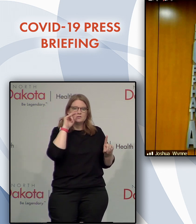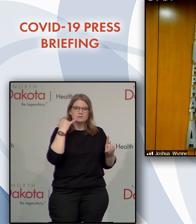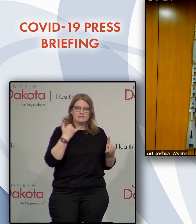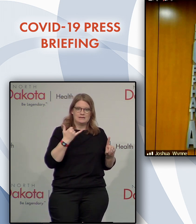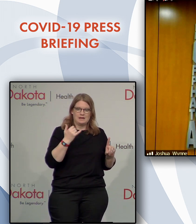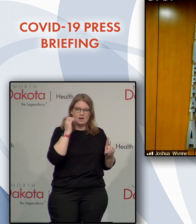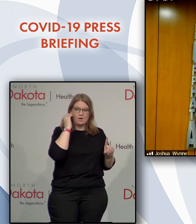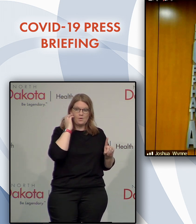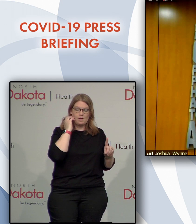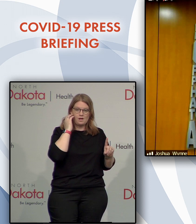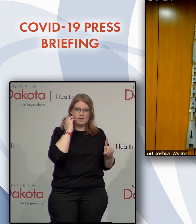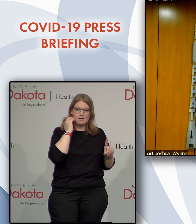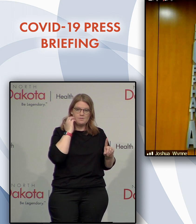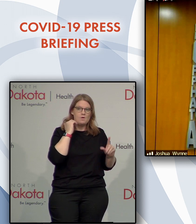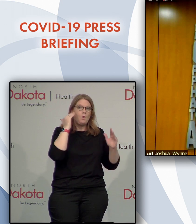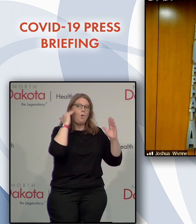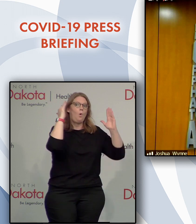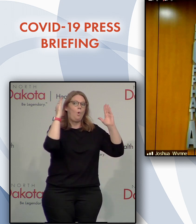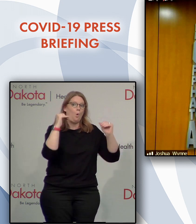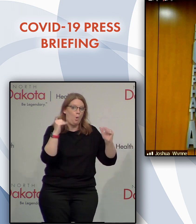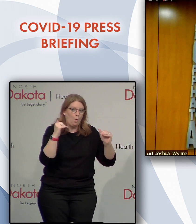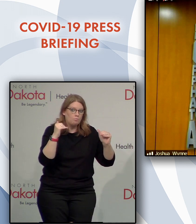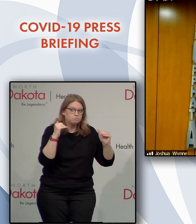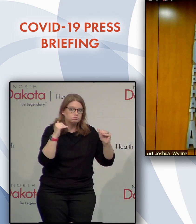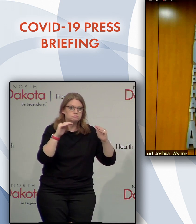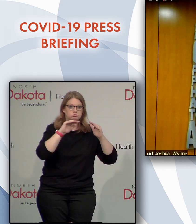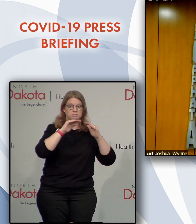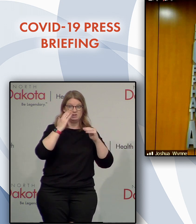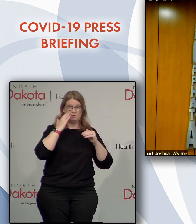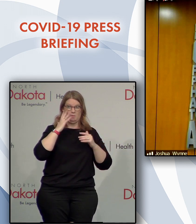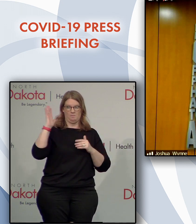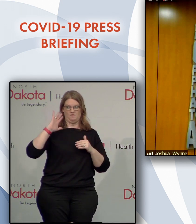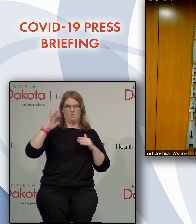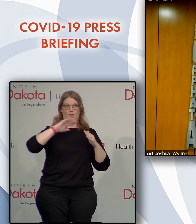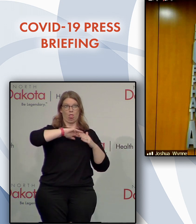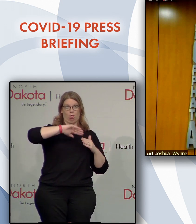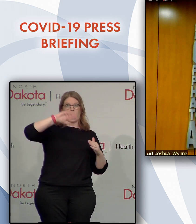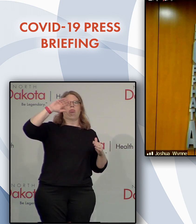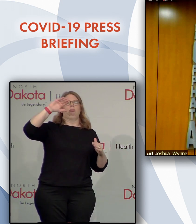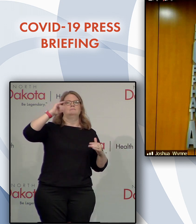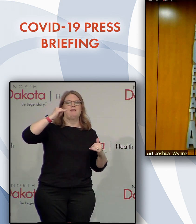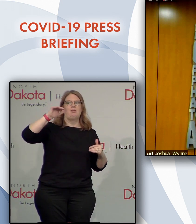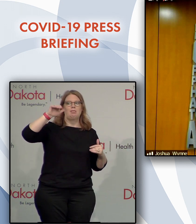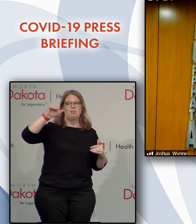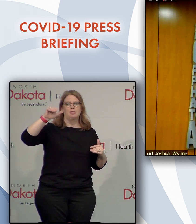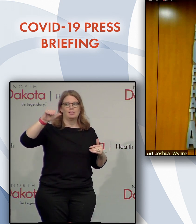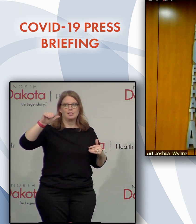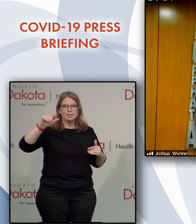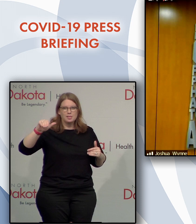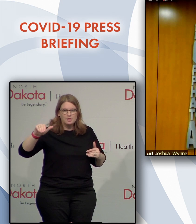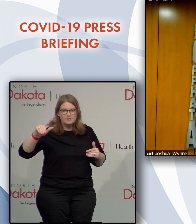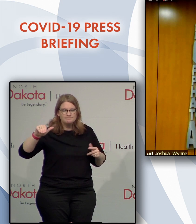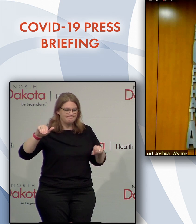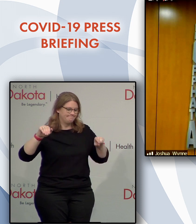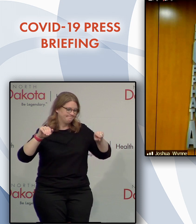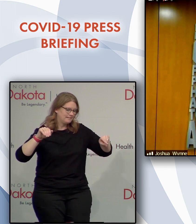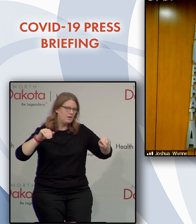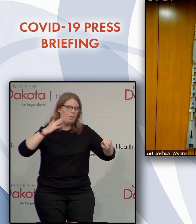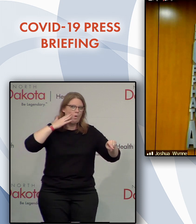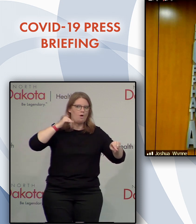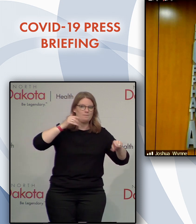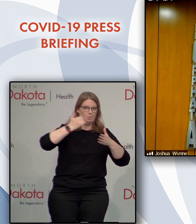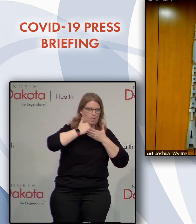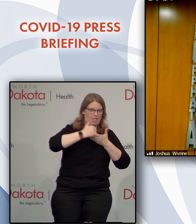that the governor talked about earlier, which are headed in the right direction. We hope to have this instituted